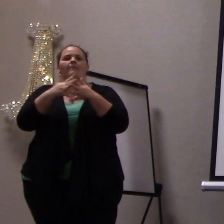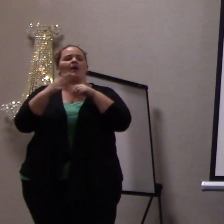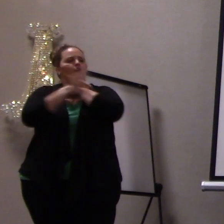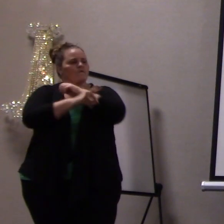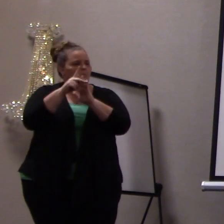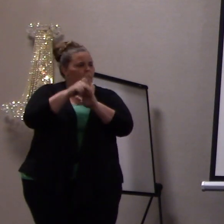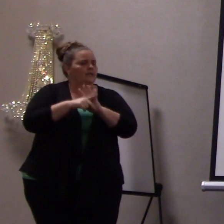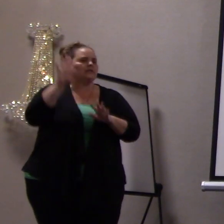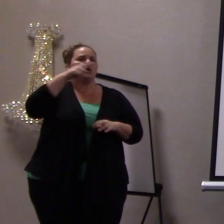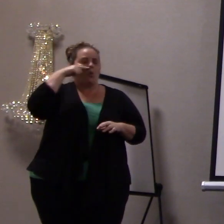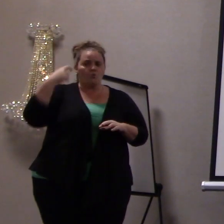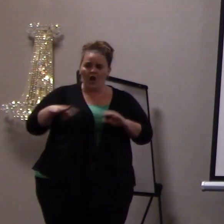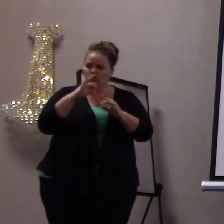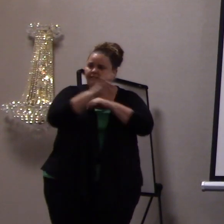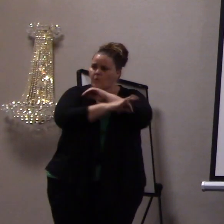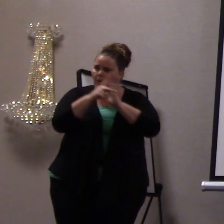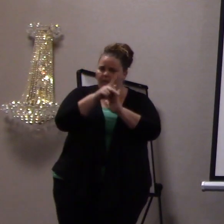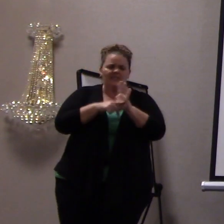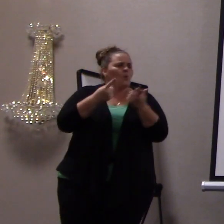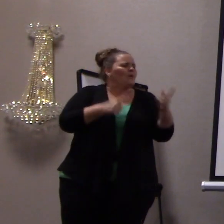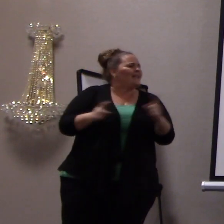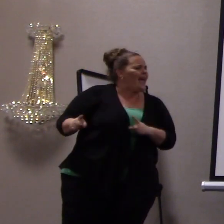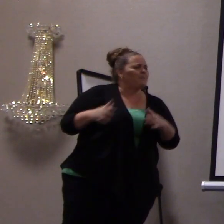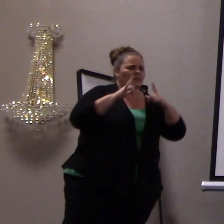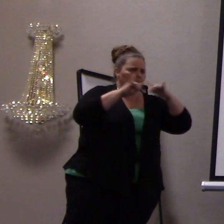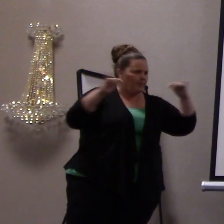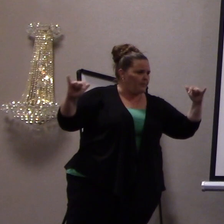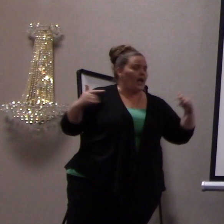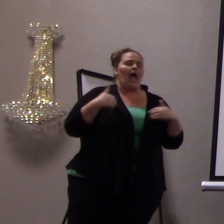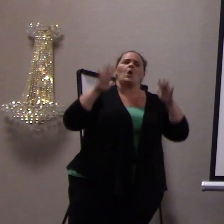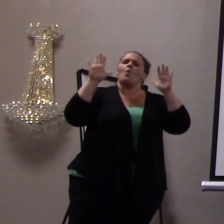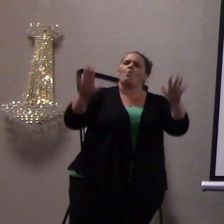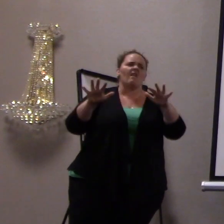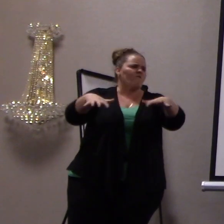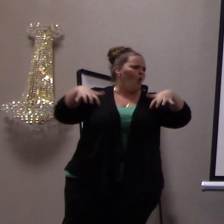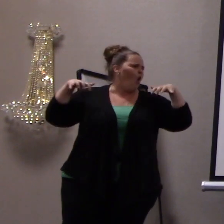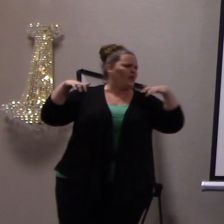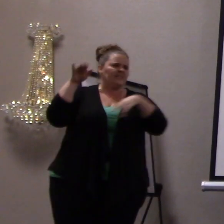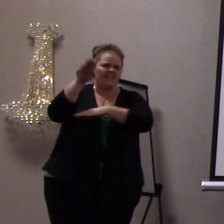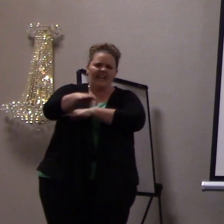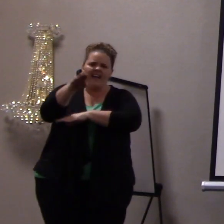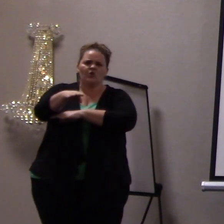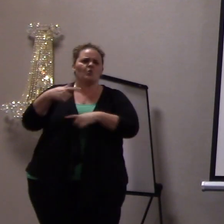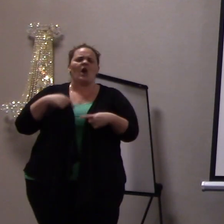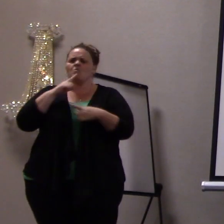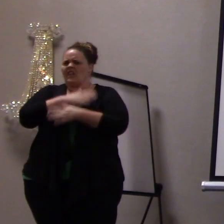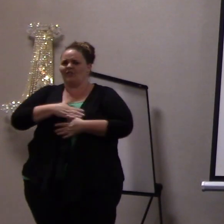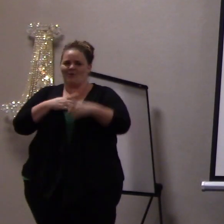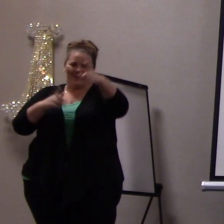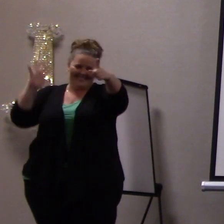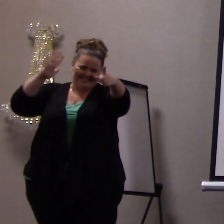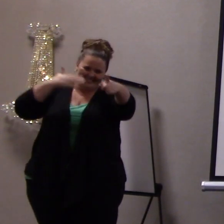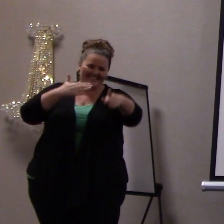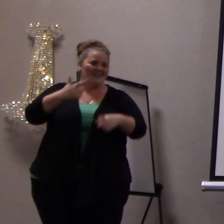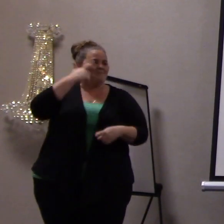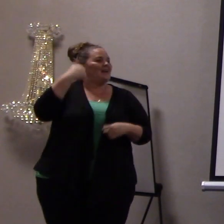policy, Russian foreign policy, what's happening in the Middle East, what have you. I had a wonderful audience this afternoon. I enjoyed having you folks.